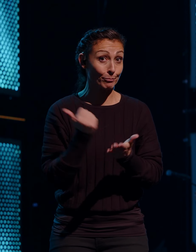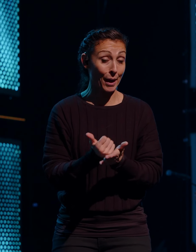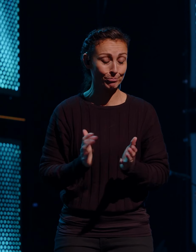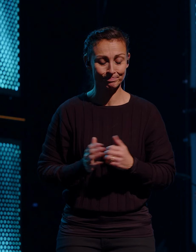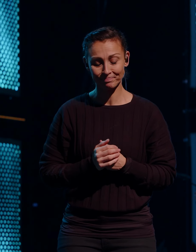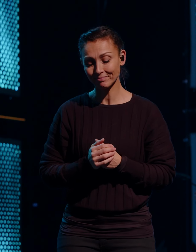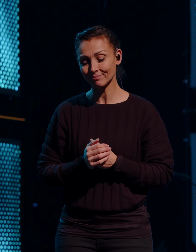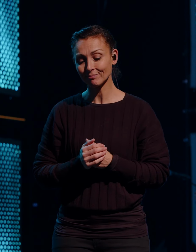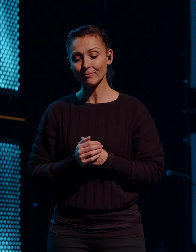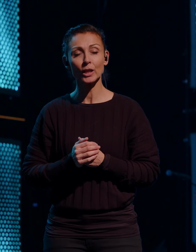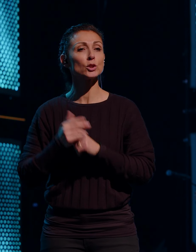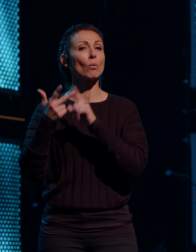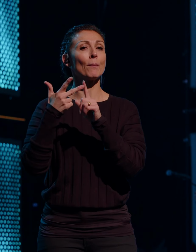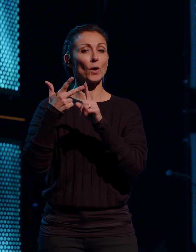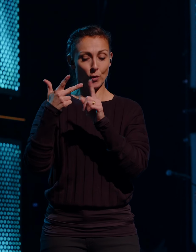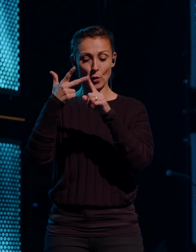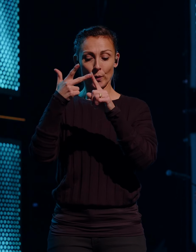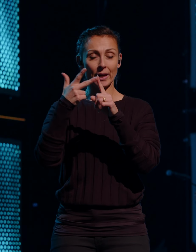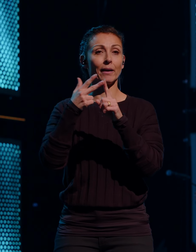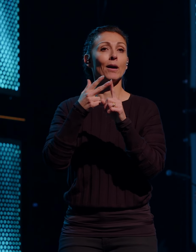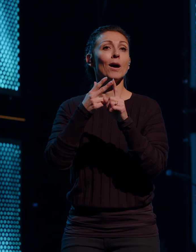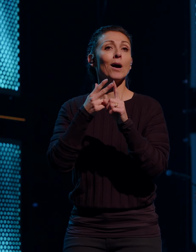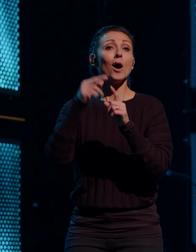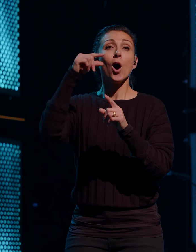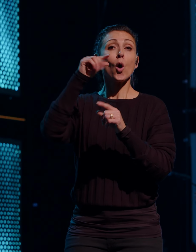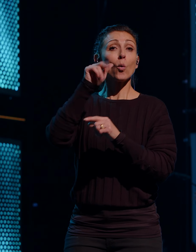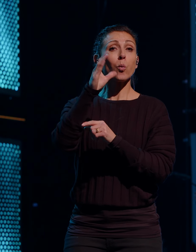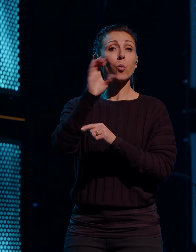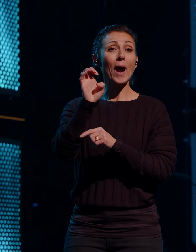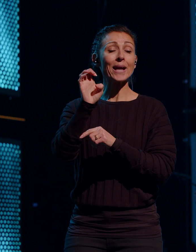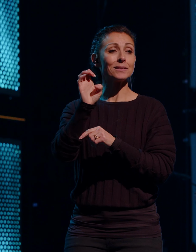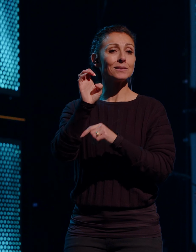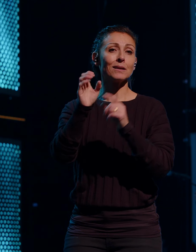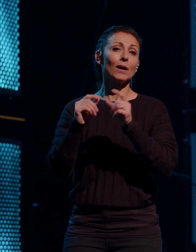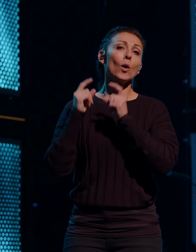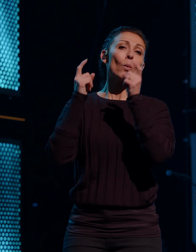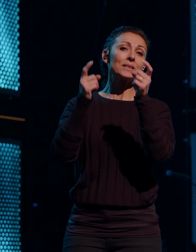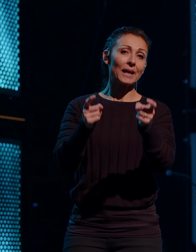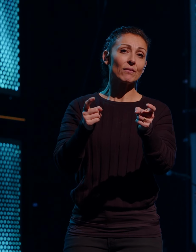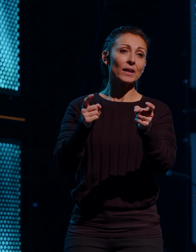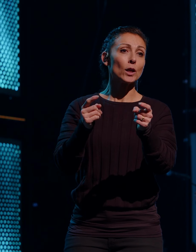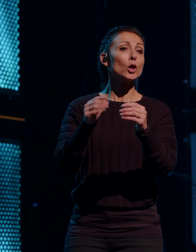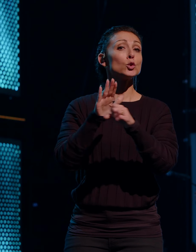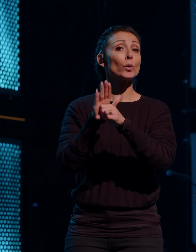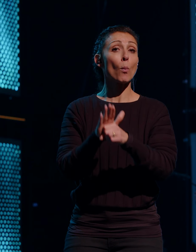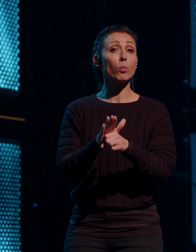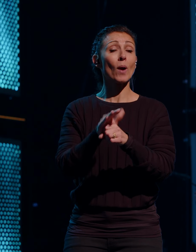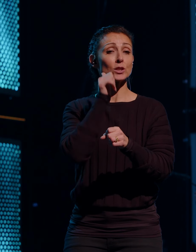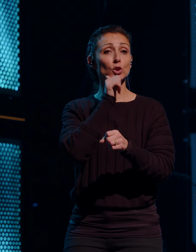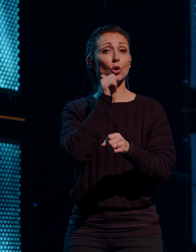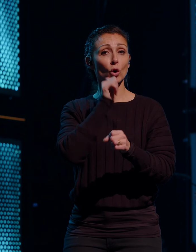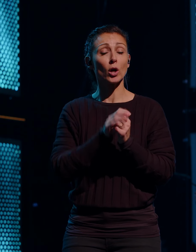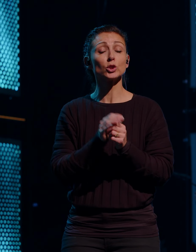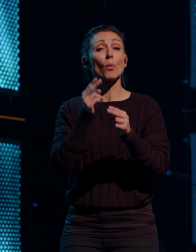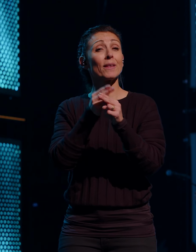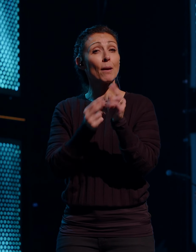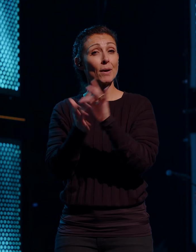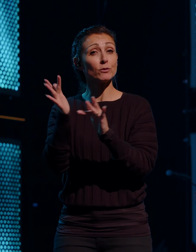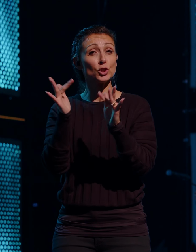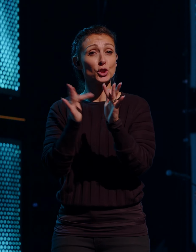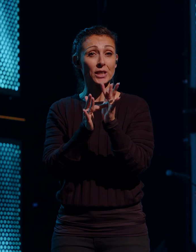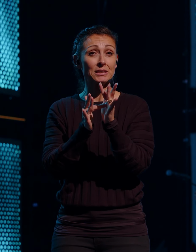So now we're seeing a different aspect of grace being given to someone who wasn't in control of her life. Name of Jesus spoken over her